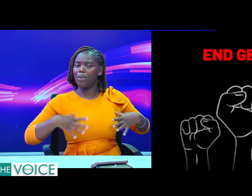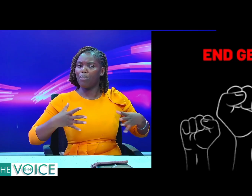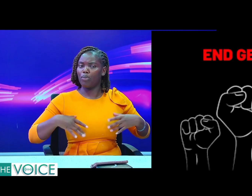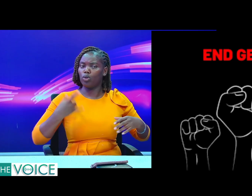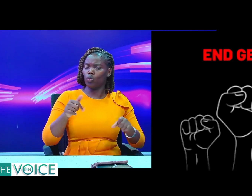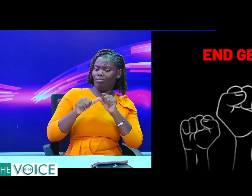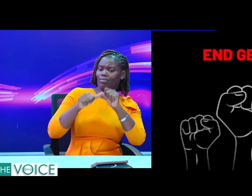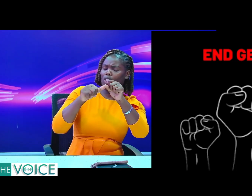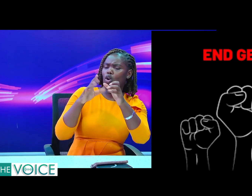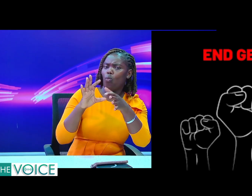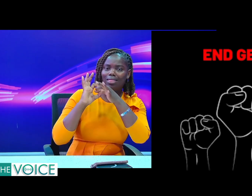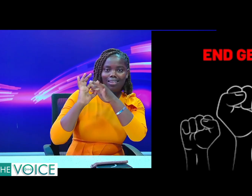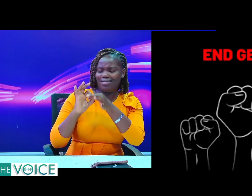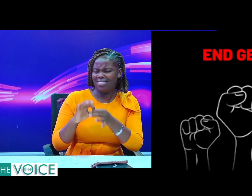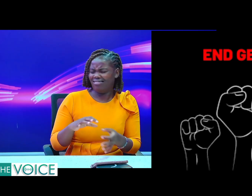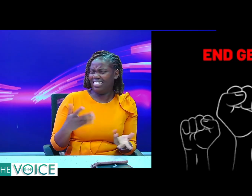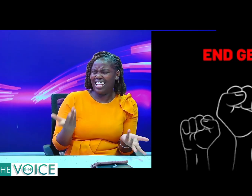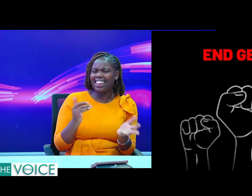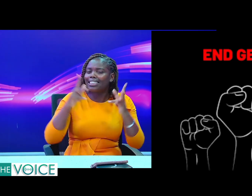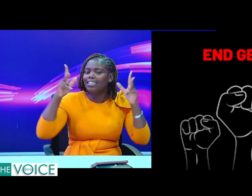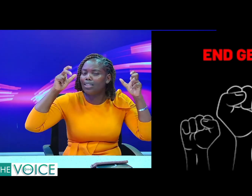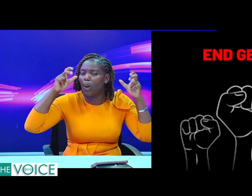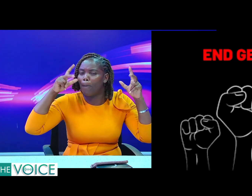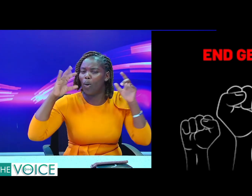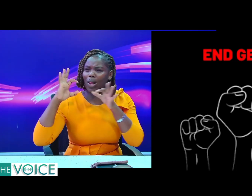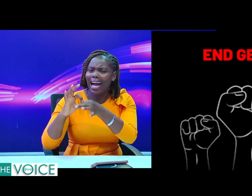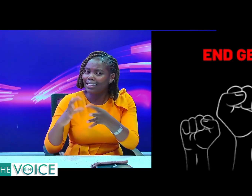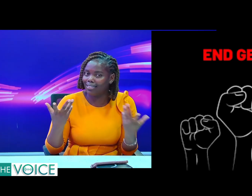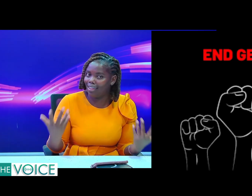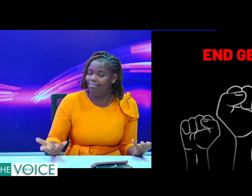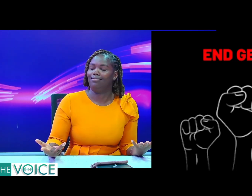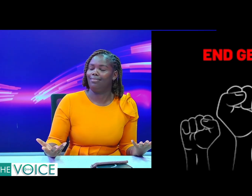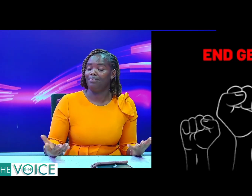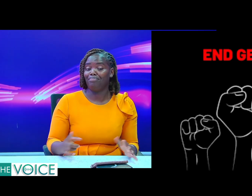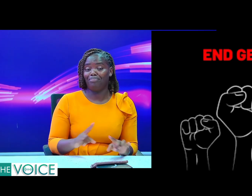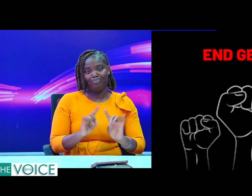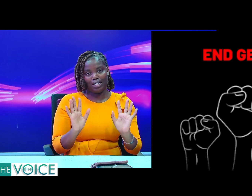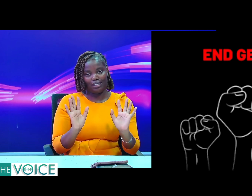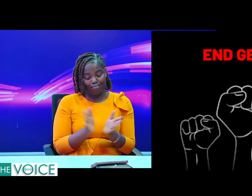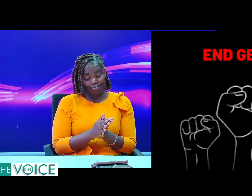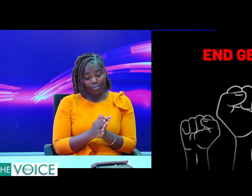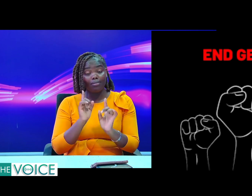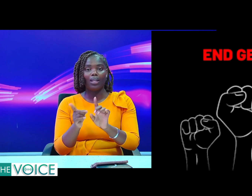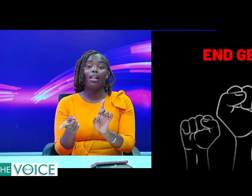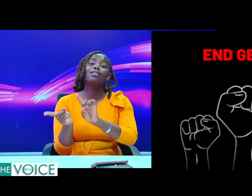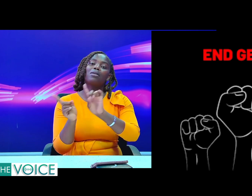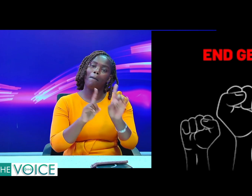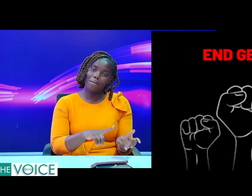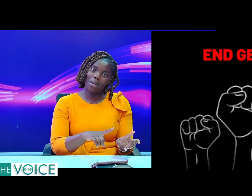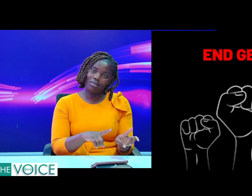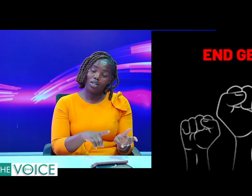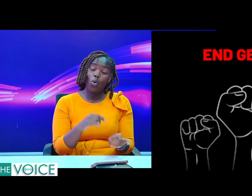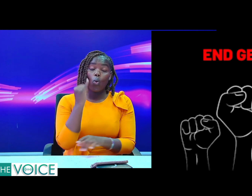You can't take away someone's life and in the name of culture and alter another person's future in the name